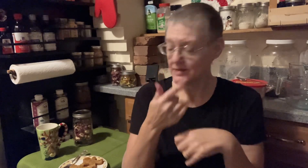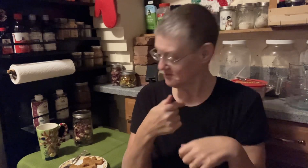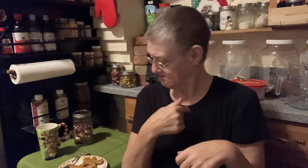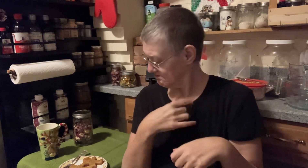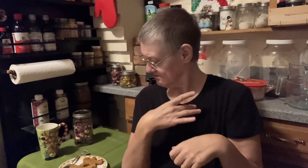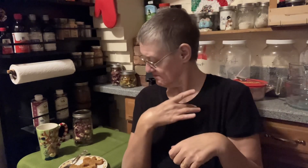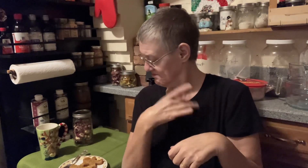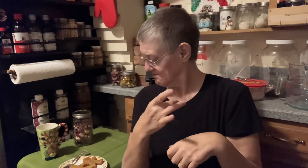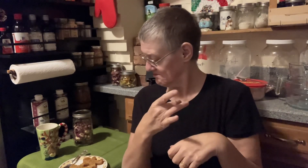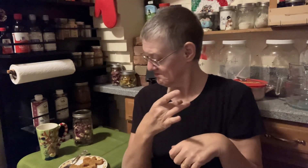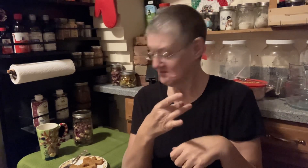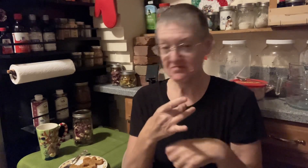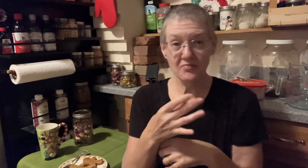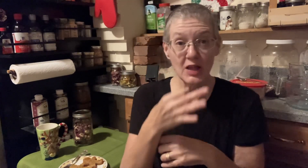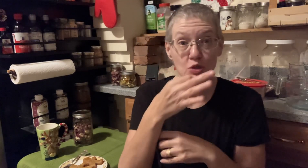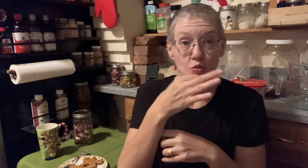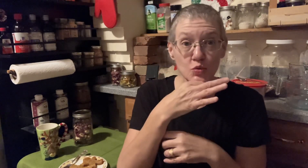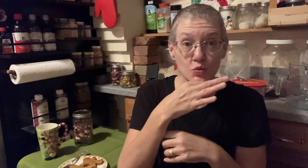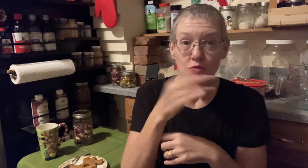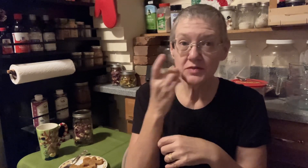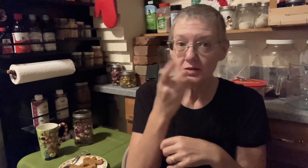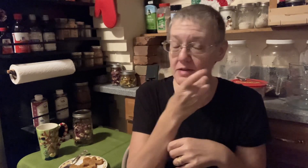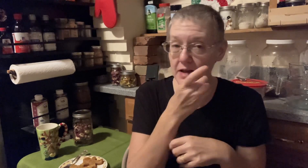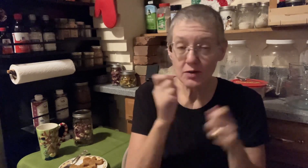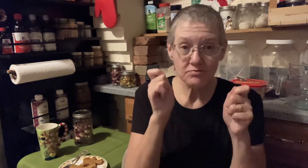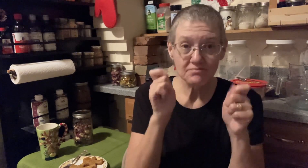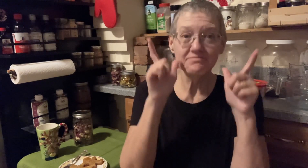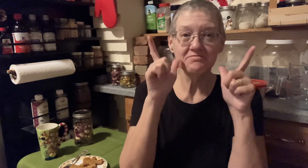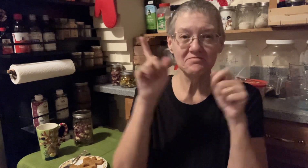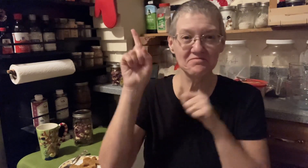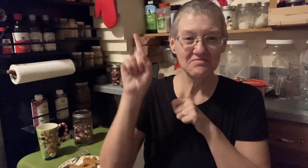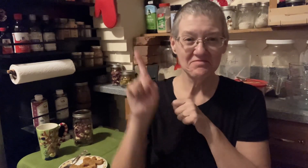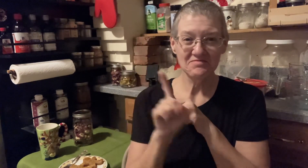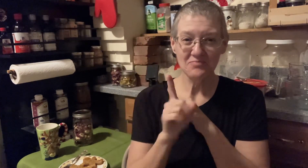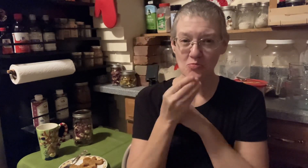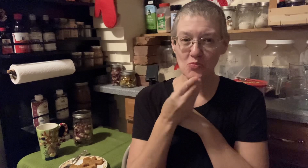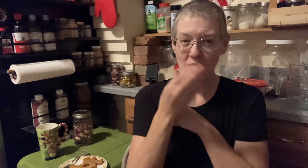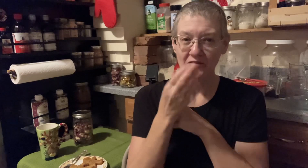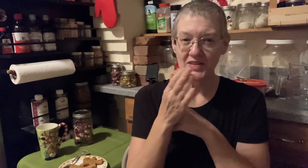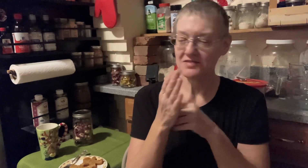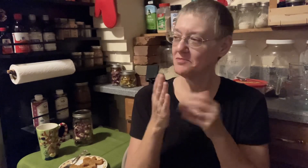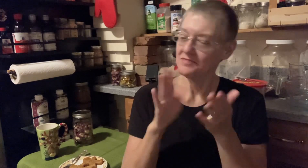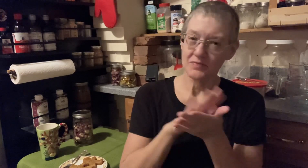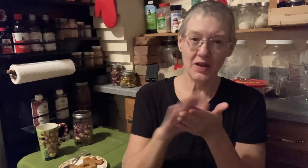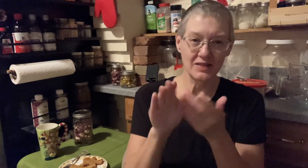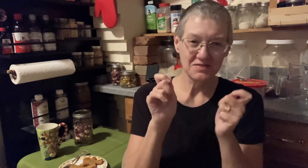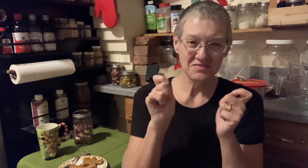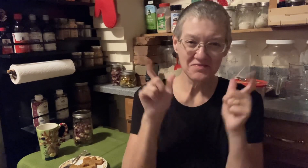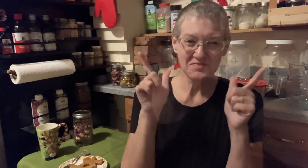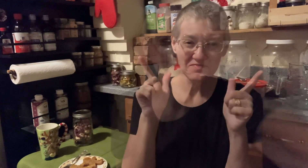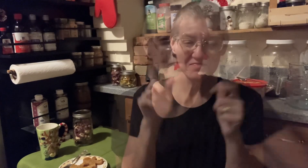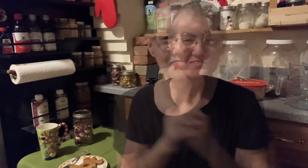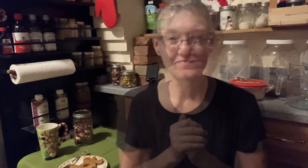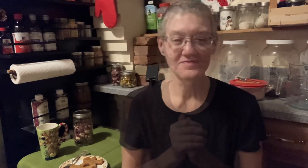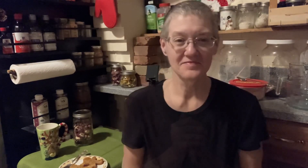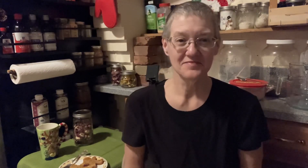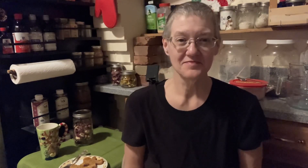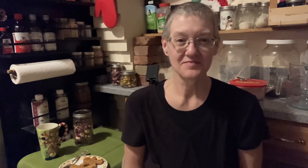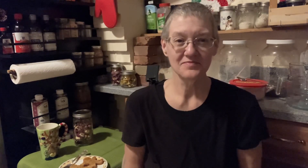gingerbready. I like it. Soon Dale's going to wake up and come down for breakfast. And this will be a nice surprise.